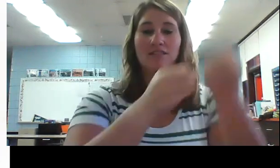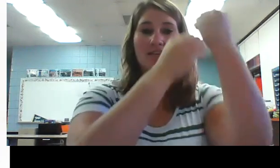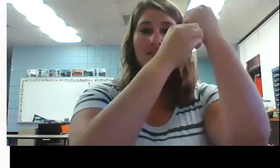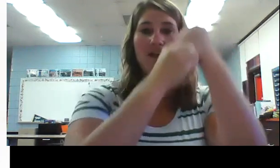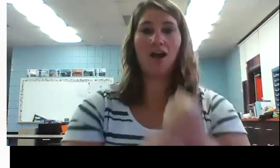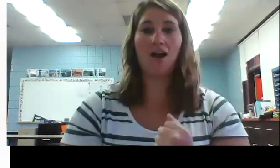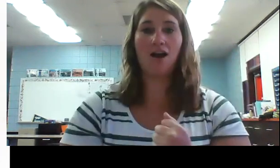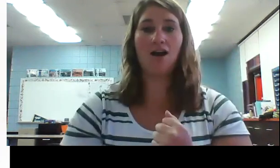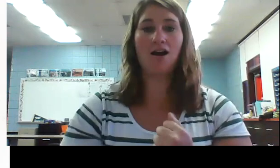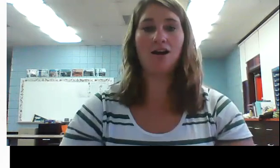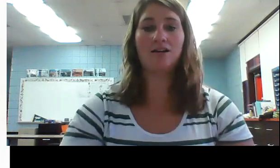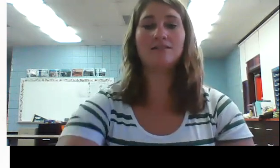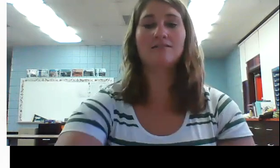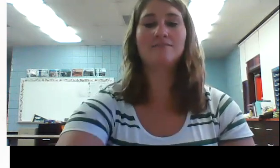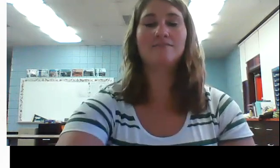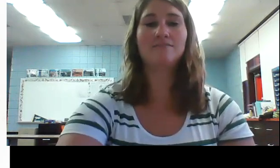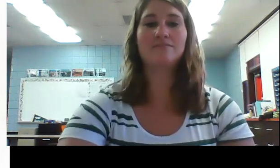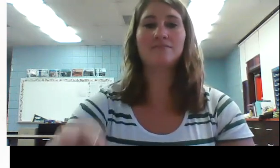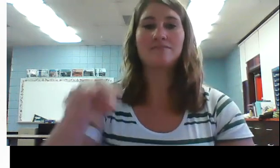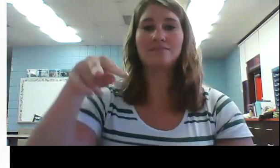O says,